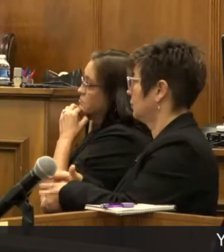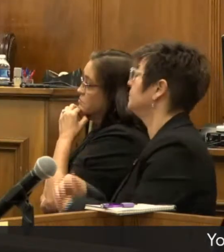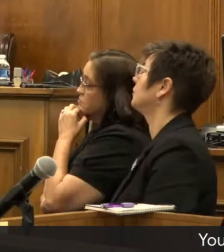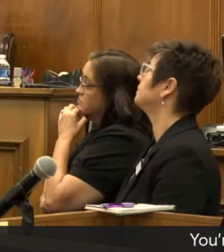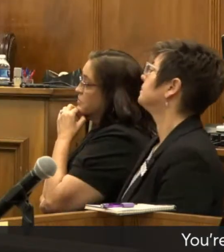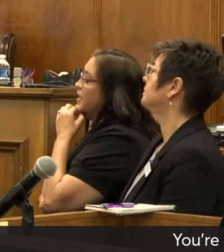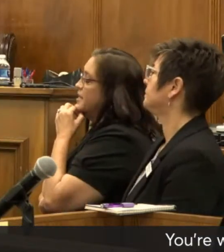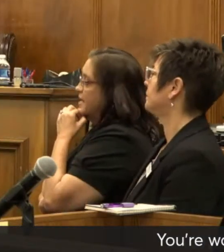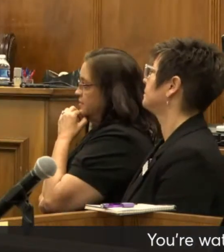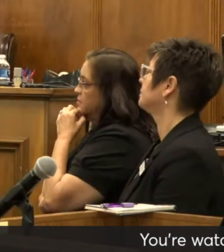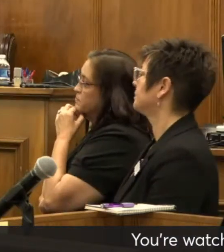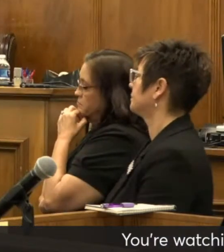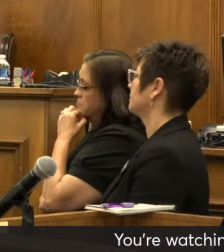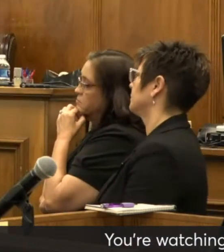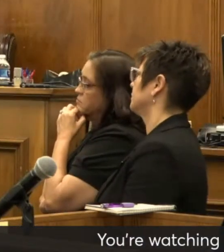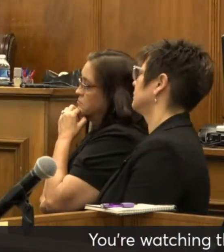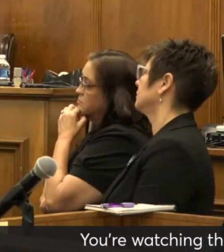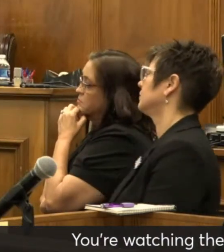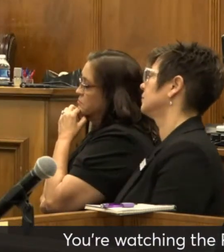about? Yes.